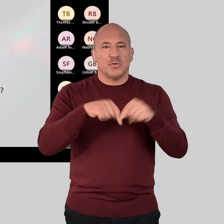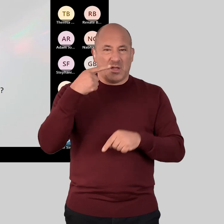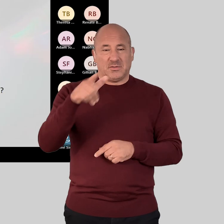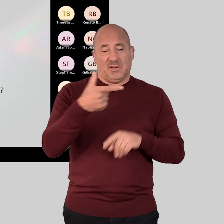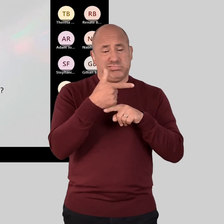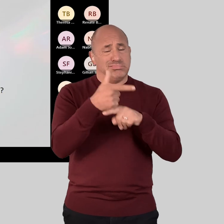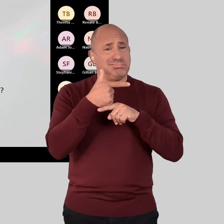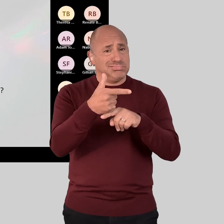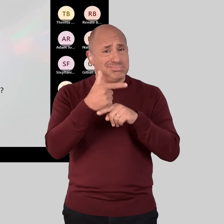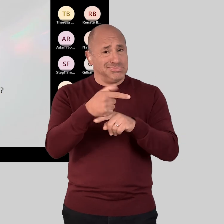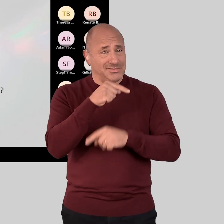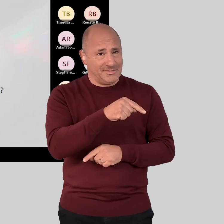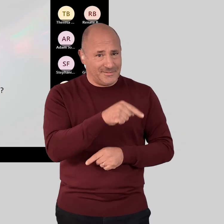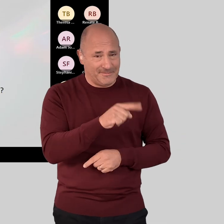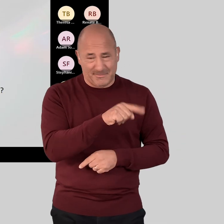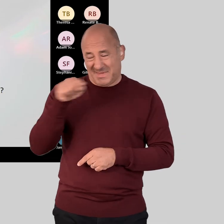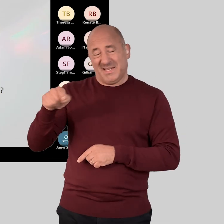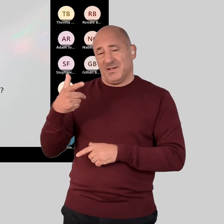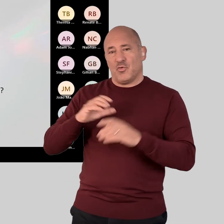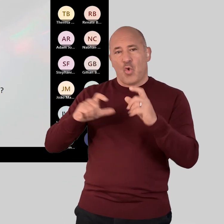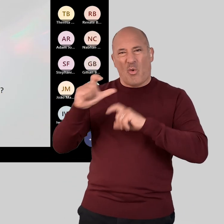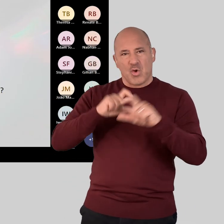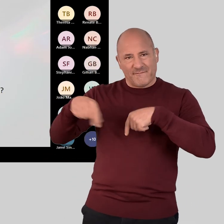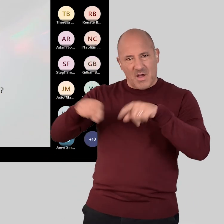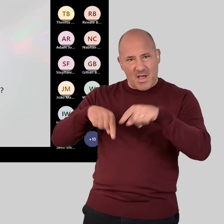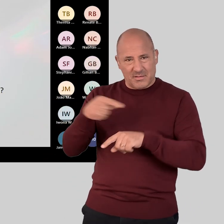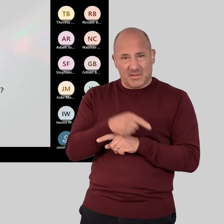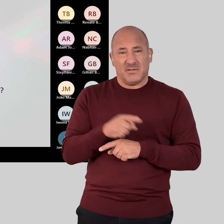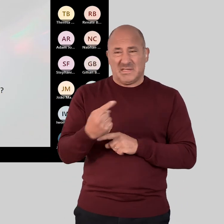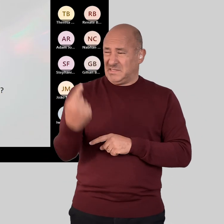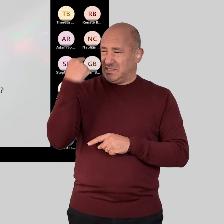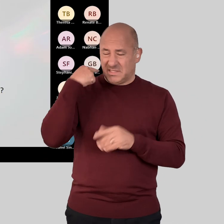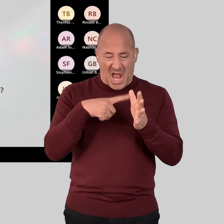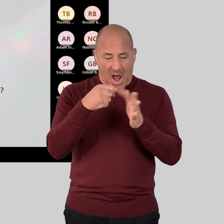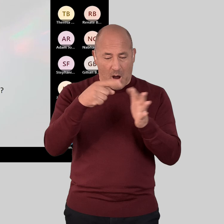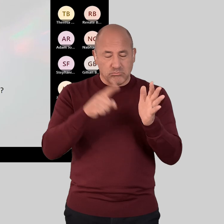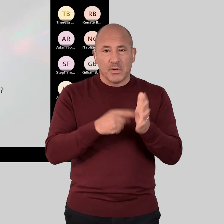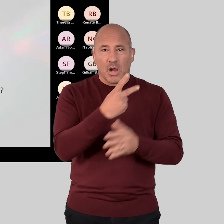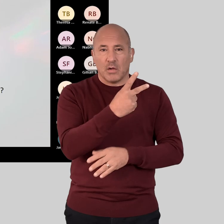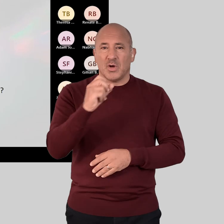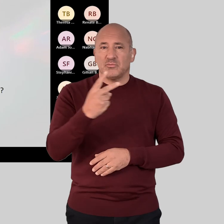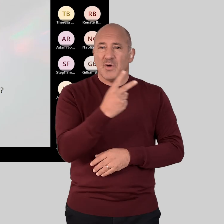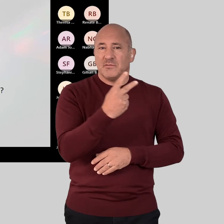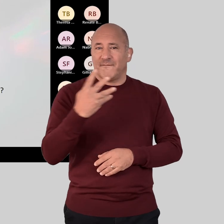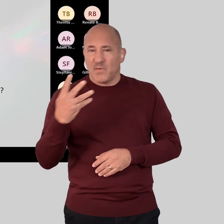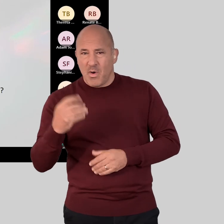Clatch studio in London, where the filming took place. And this was all in April 2024.